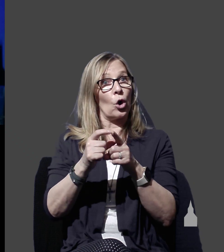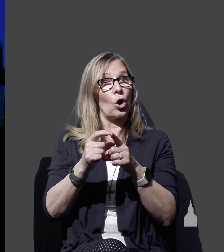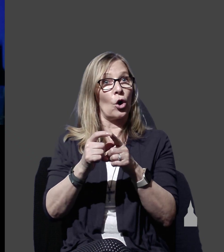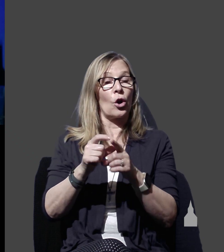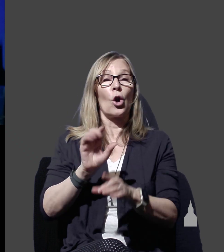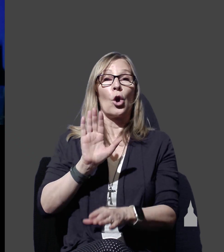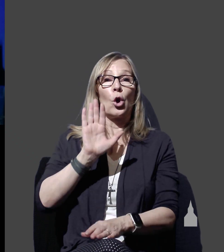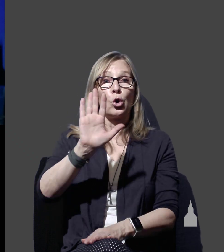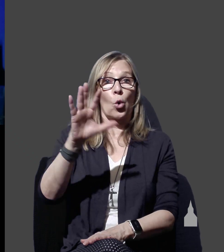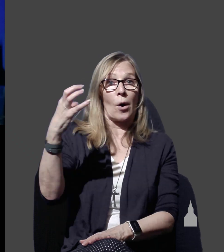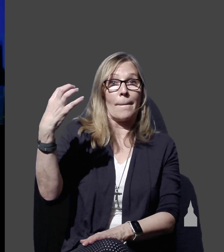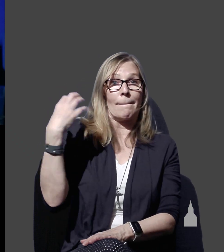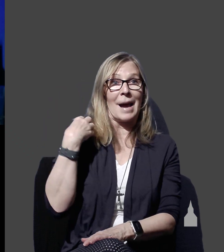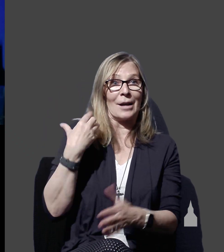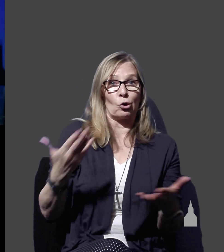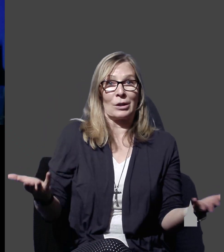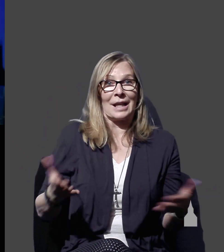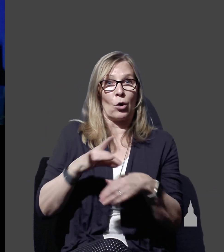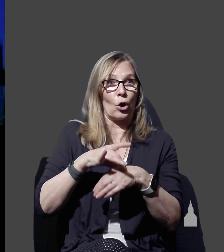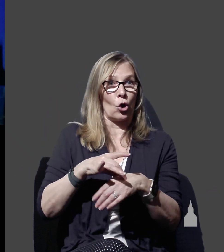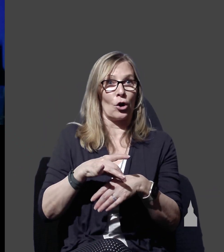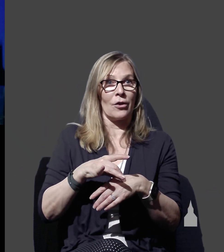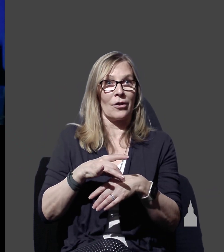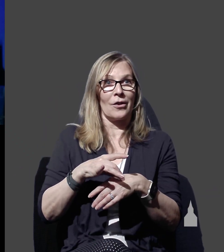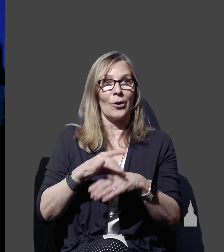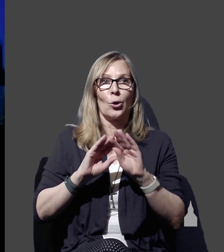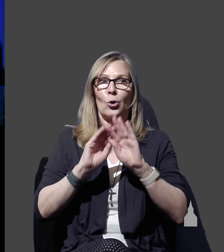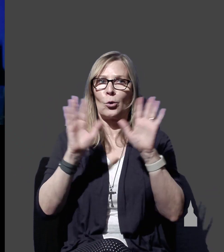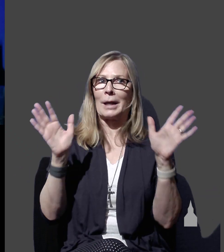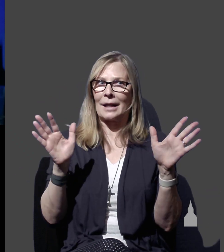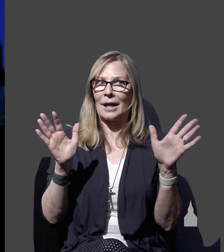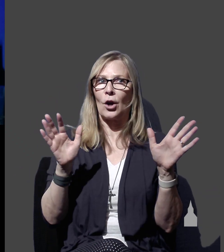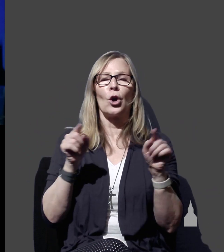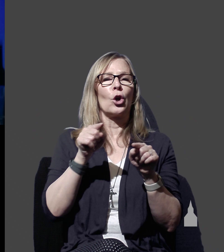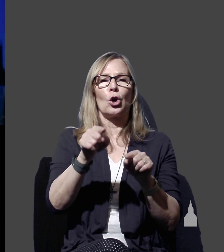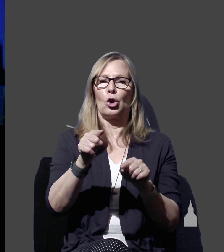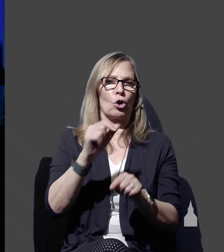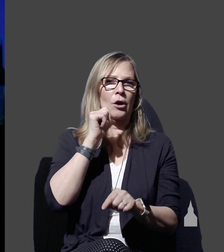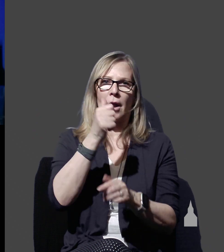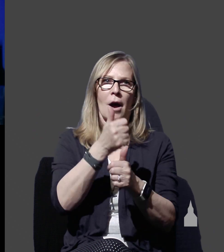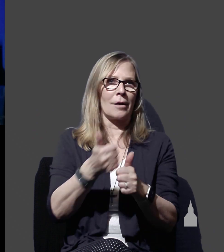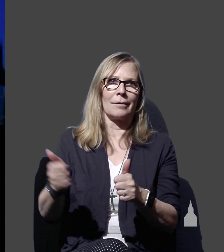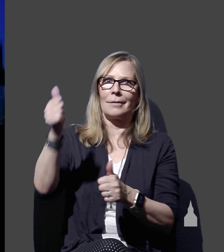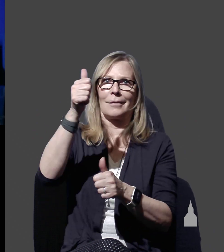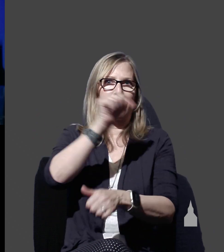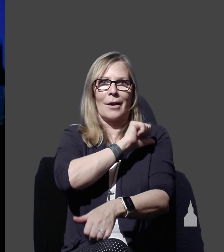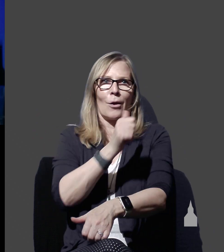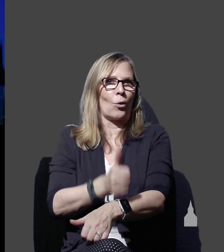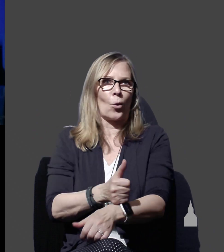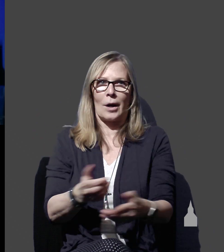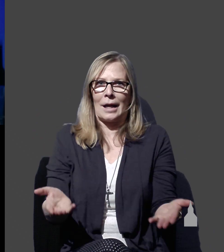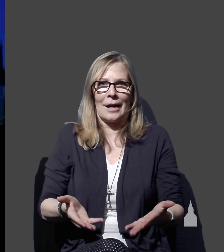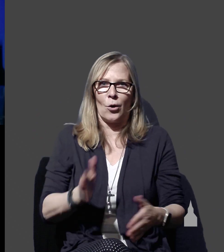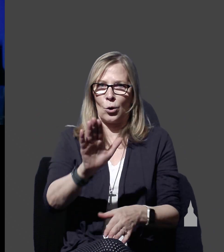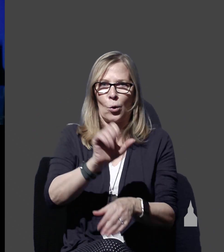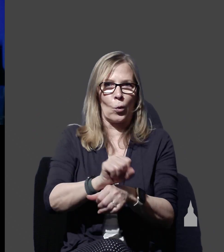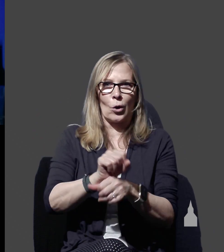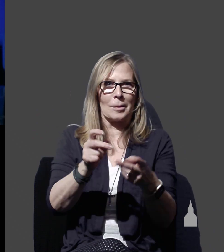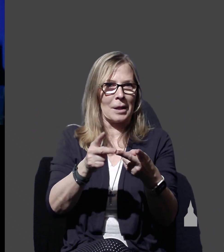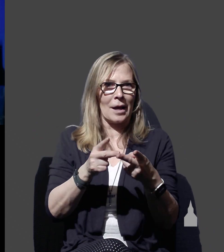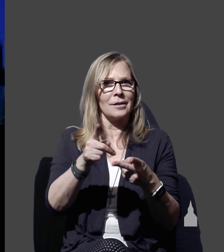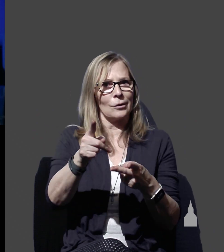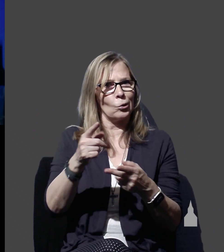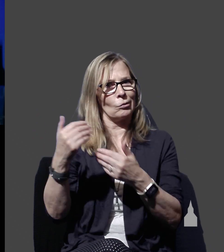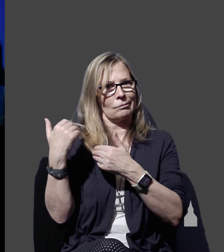your masters on earth, to make it clear you're not the authority in your workplace. You're accountable to someone else.